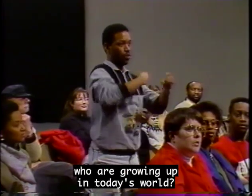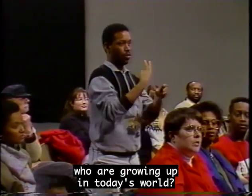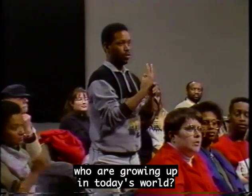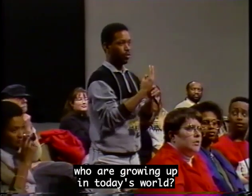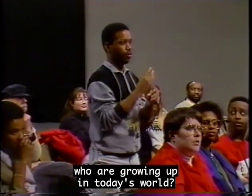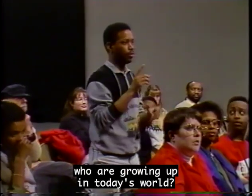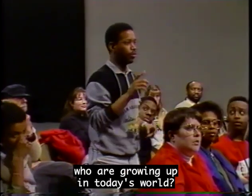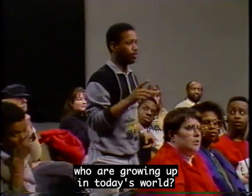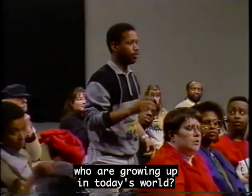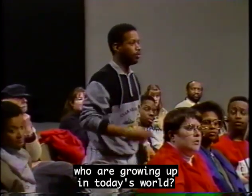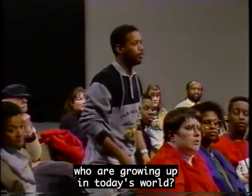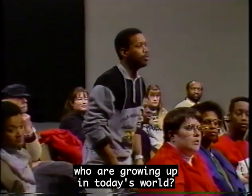in today's world?